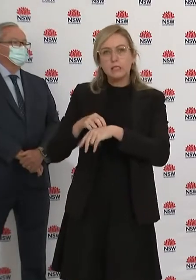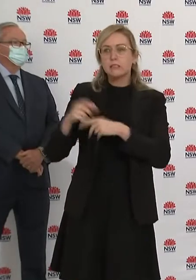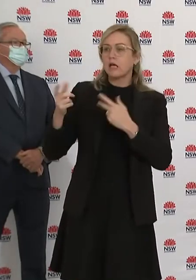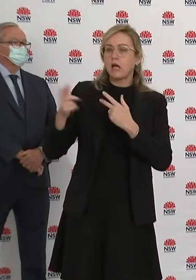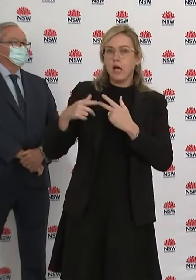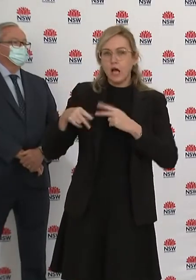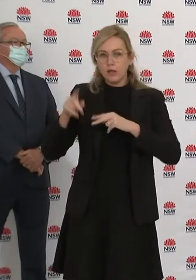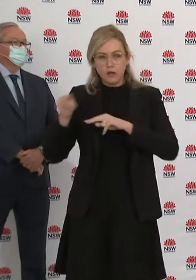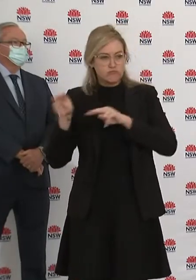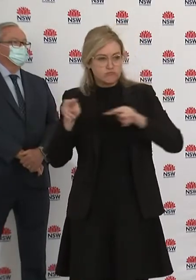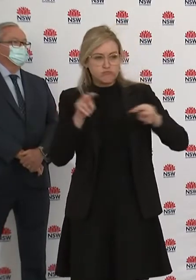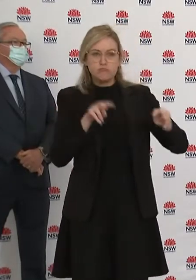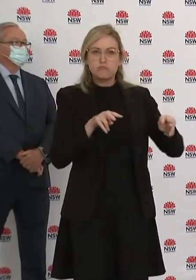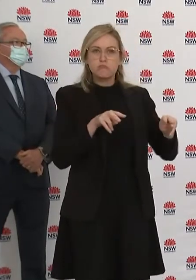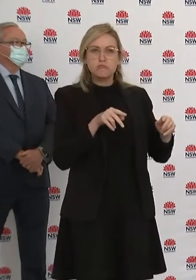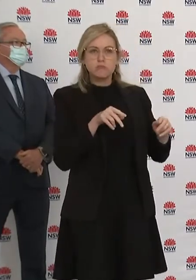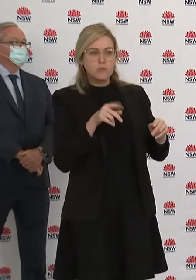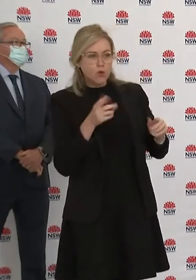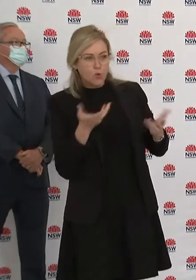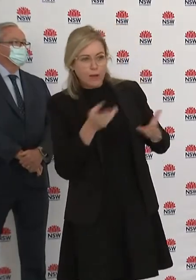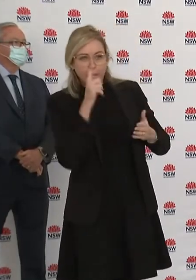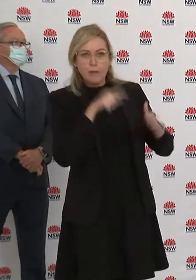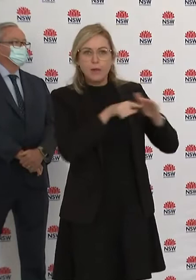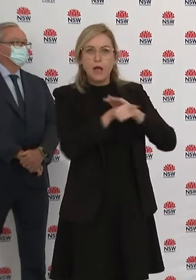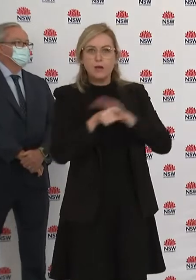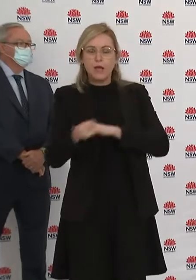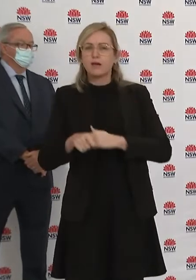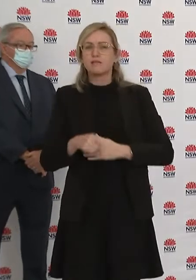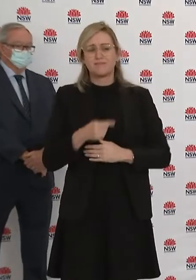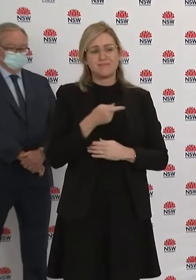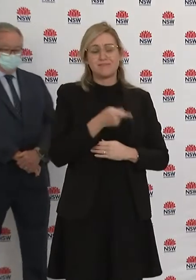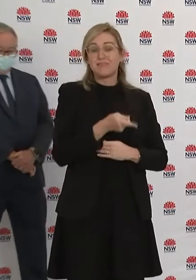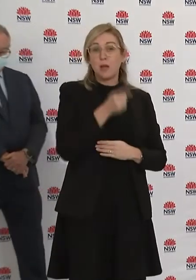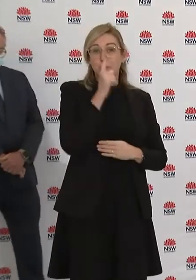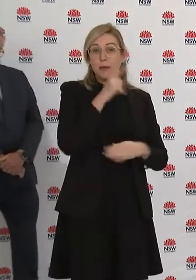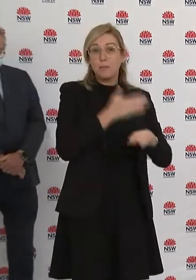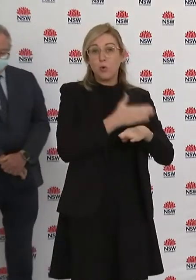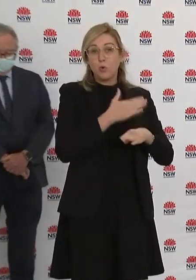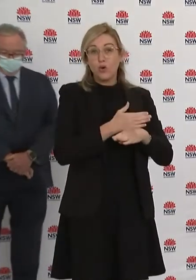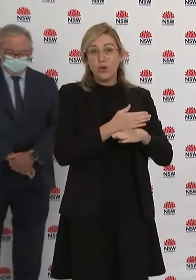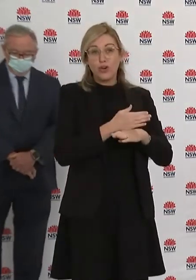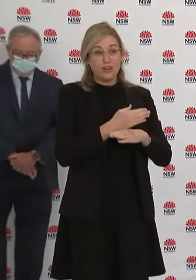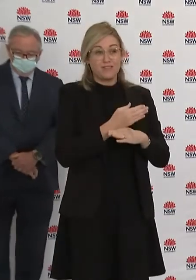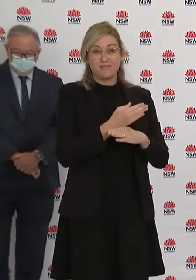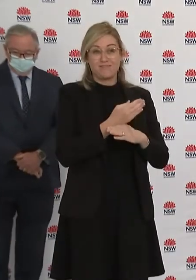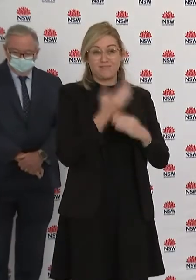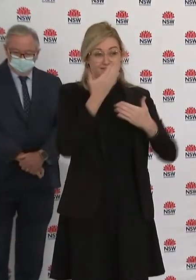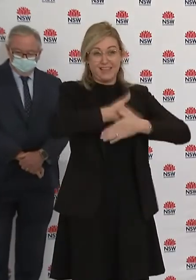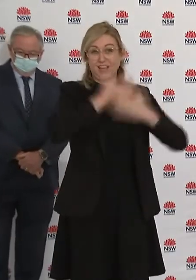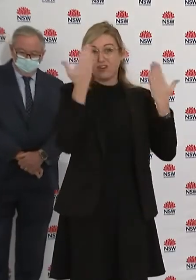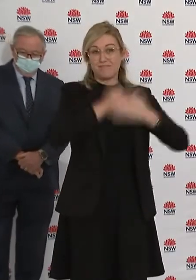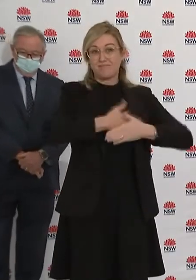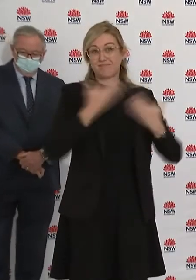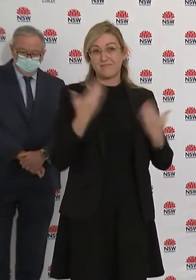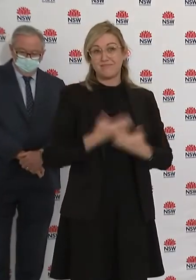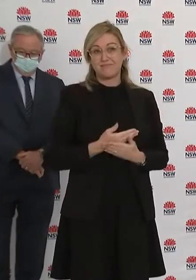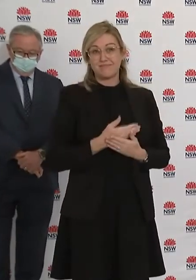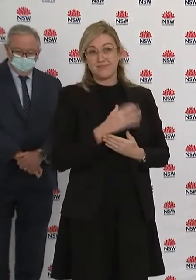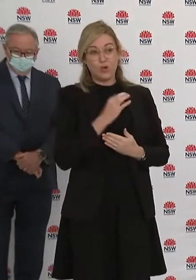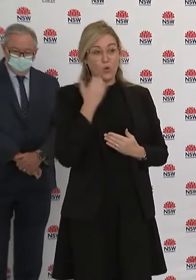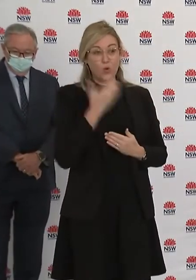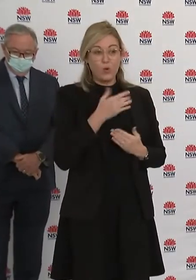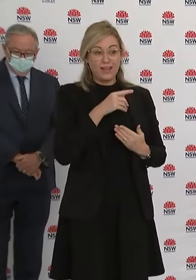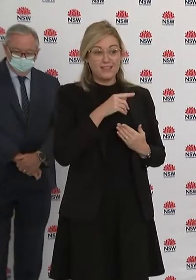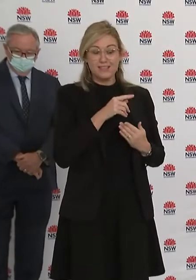actually keep Sydney working 24/7, so we need to factor into that. But the way that we are seeing